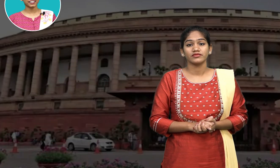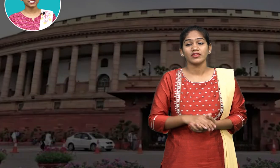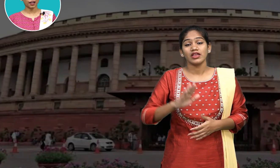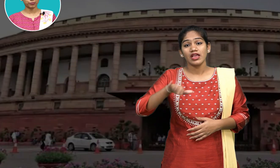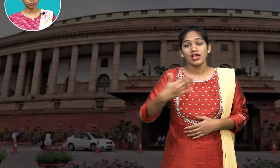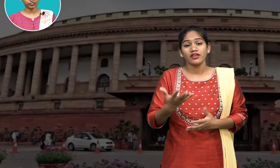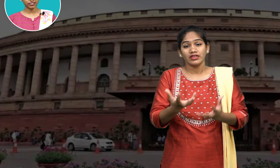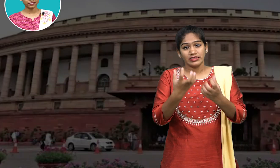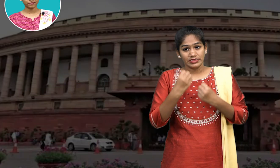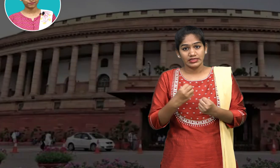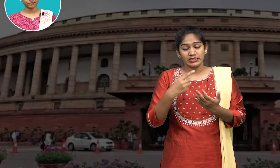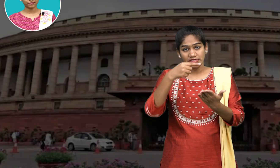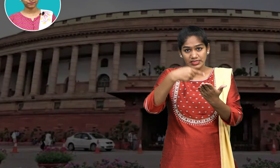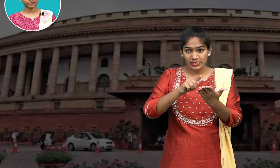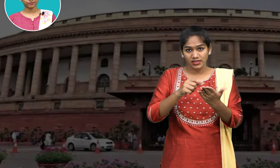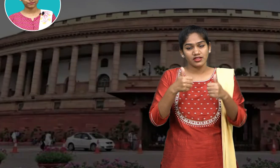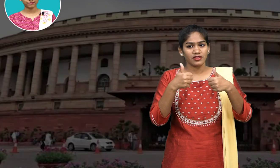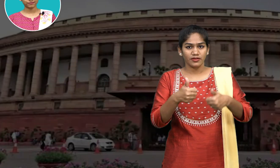After getting approval